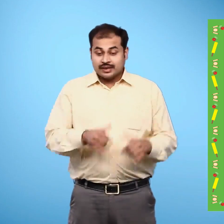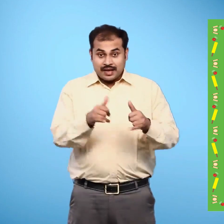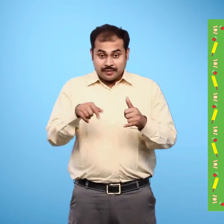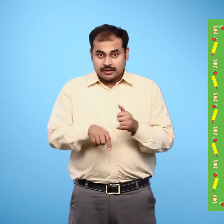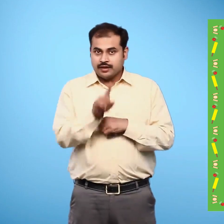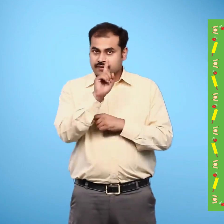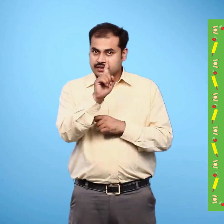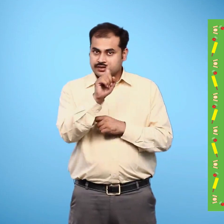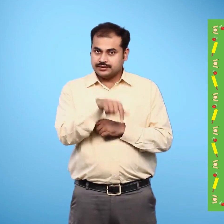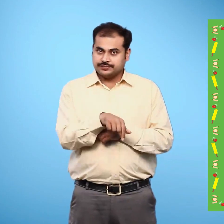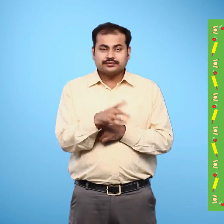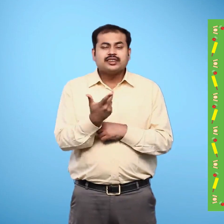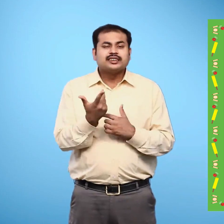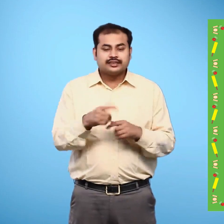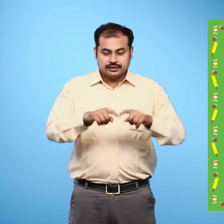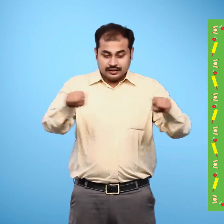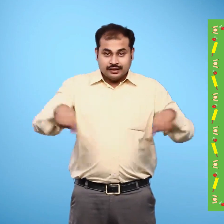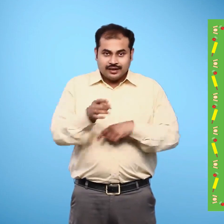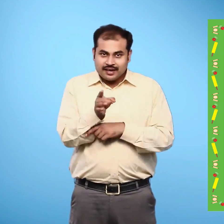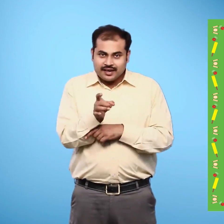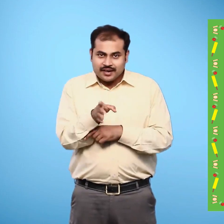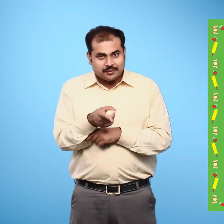Shown on this page. Game 1. Carom.